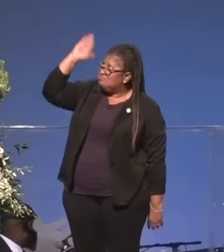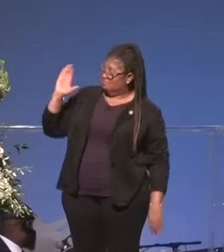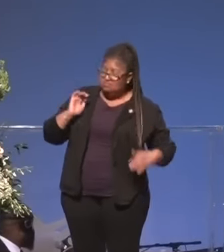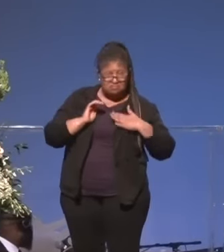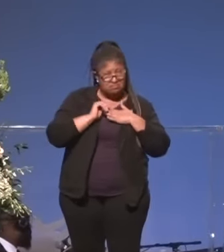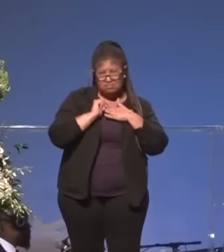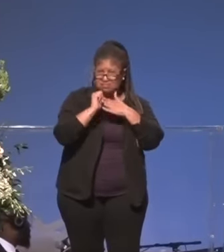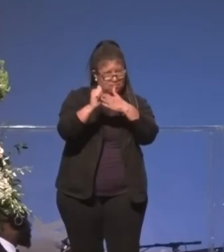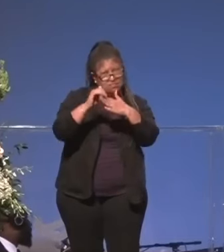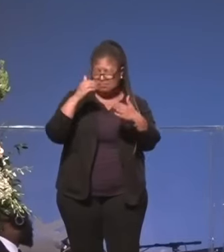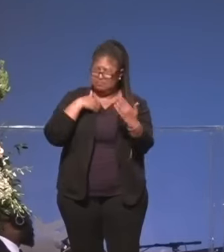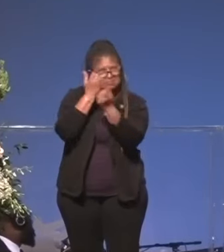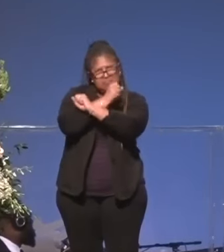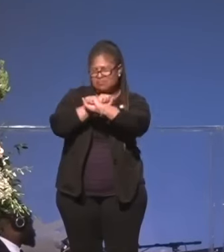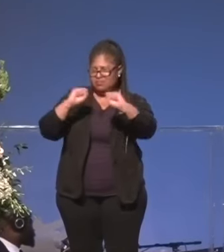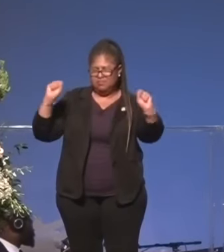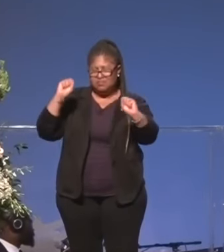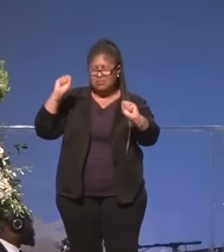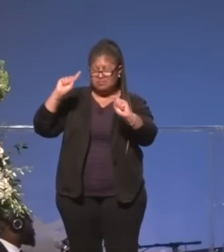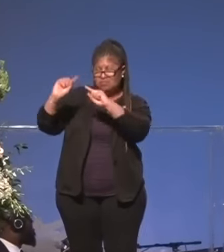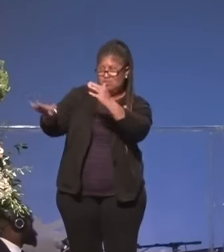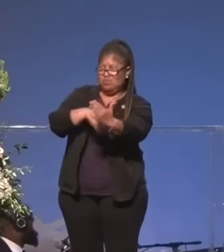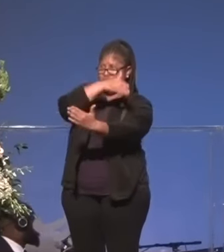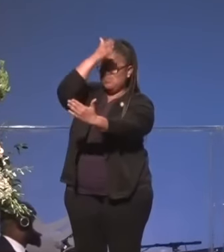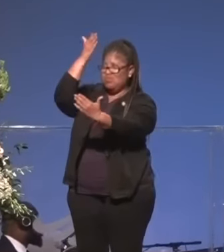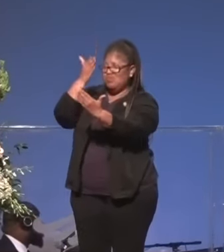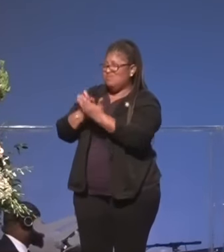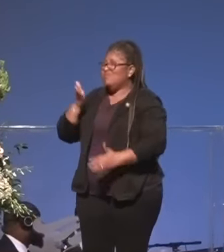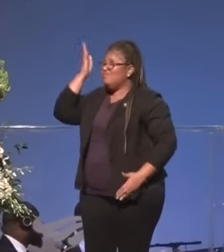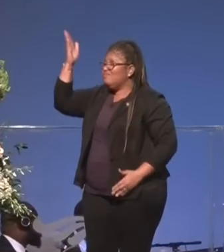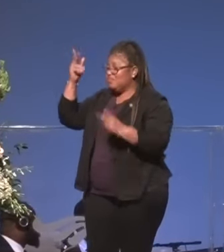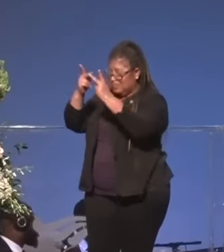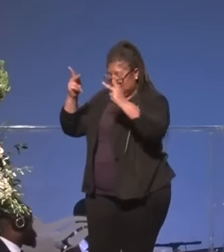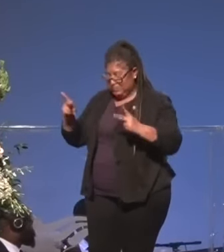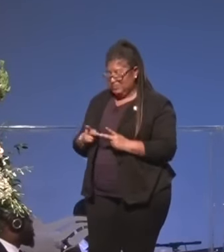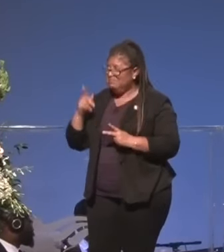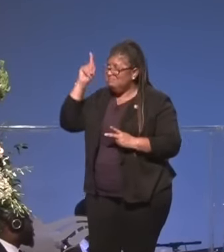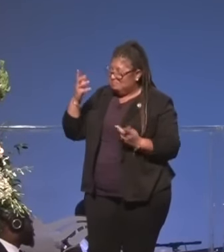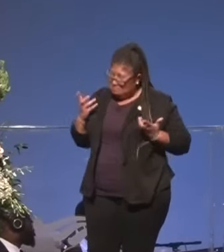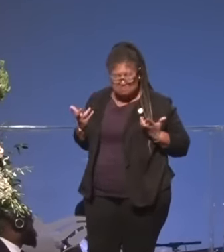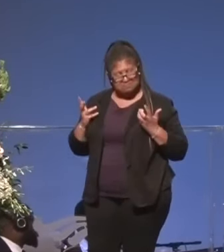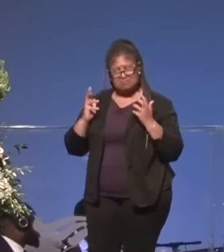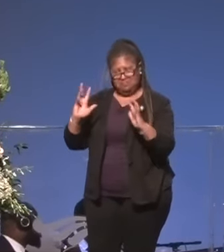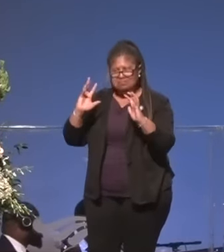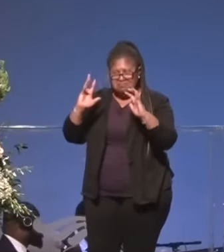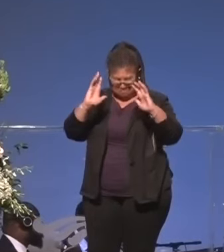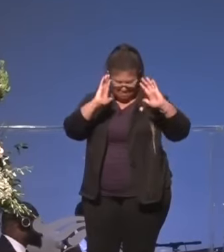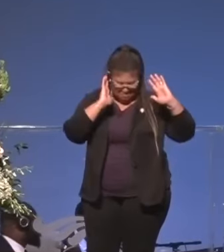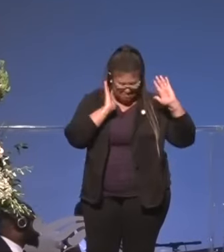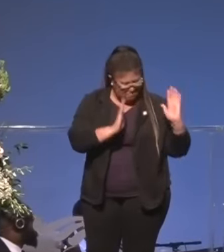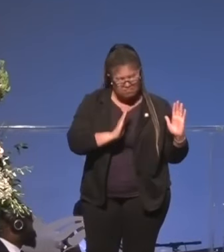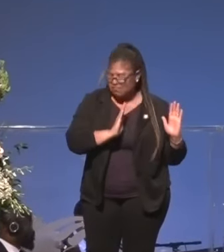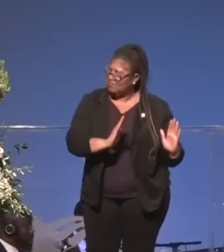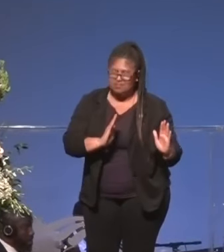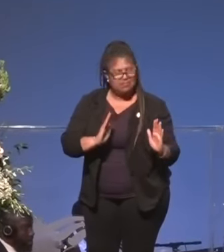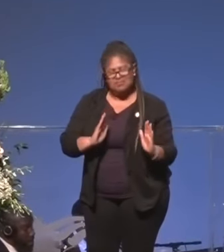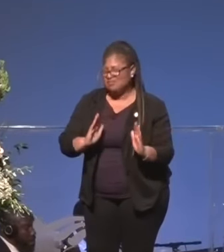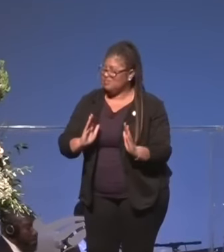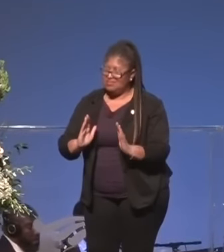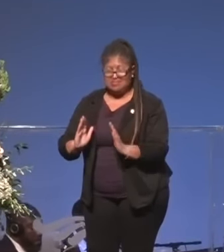lead me safely to that blessed place he has